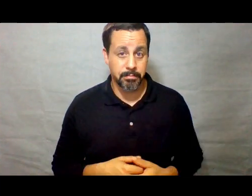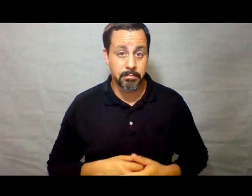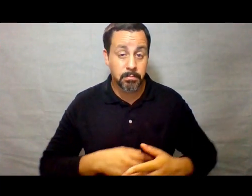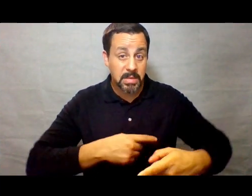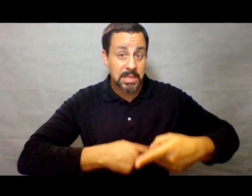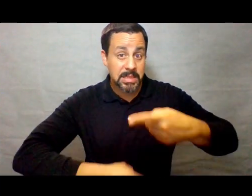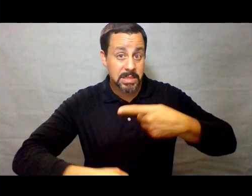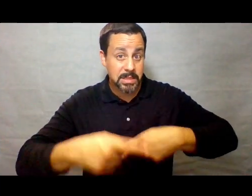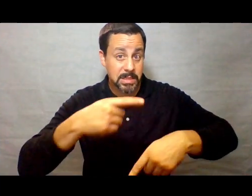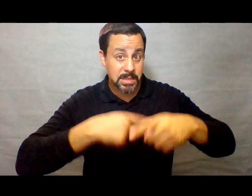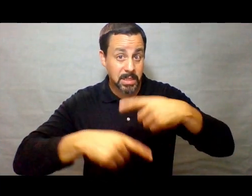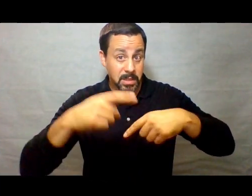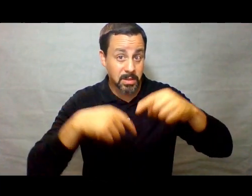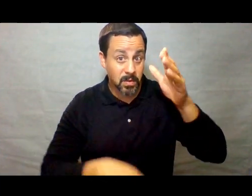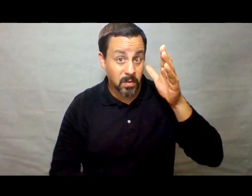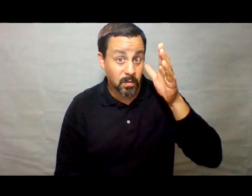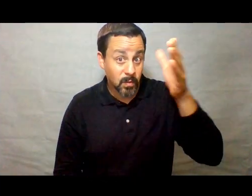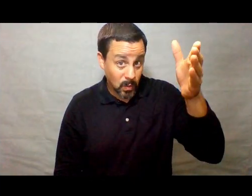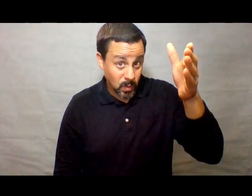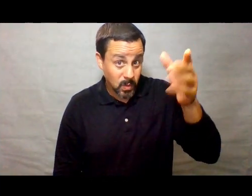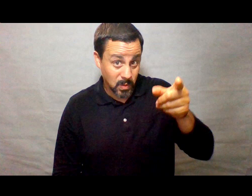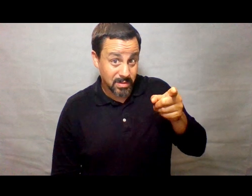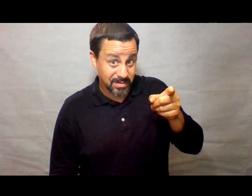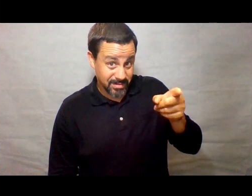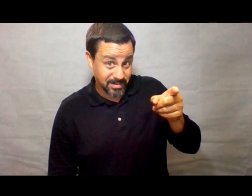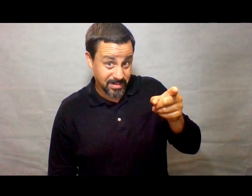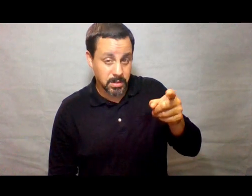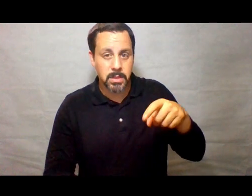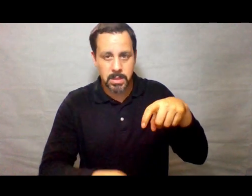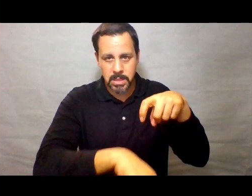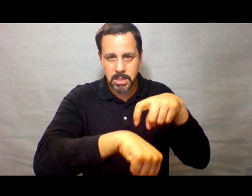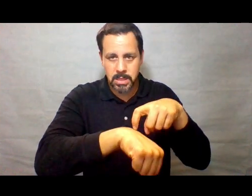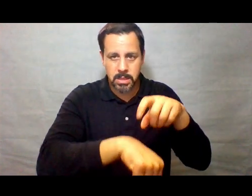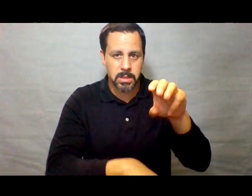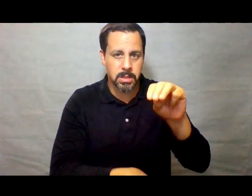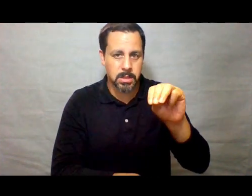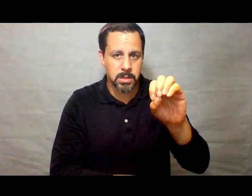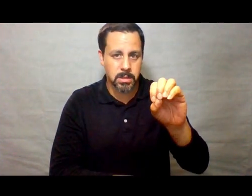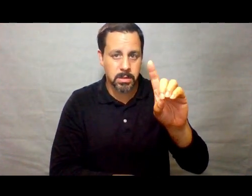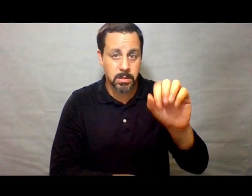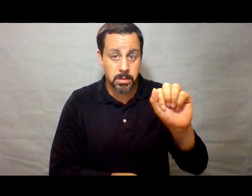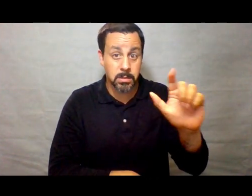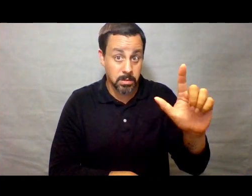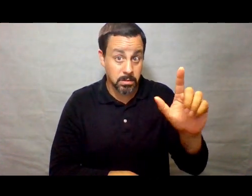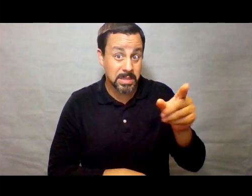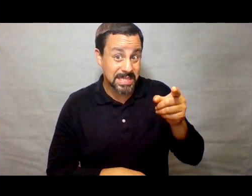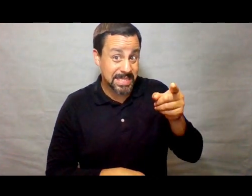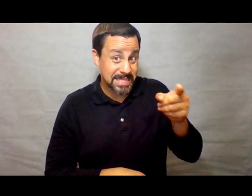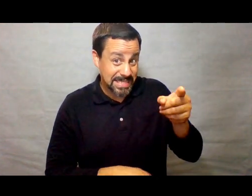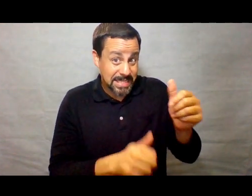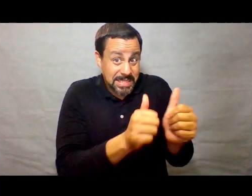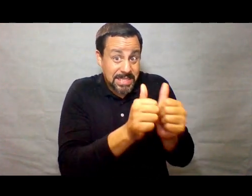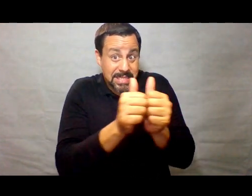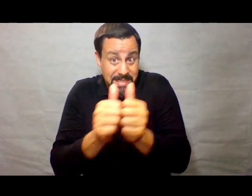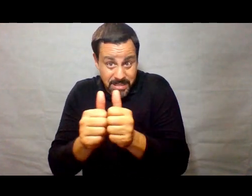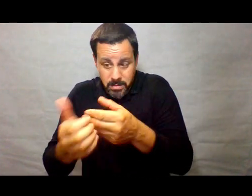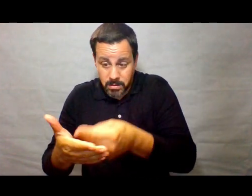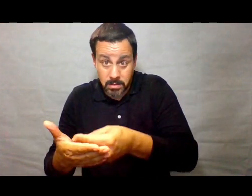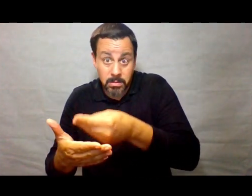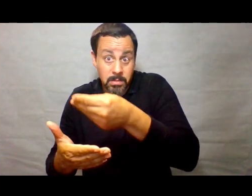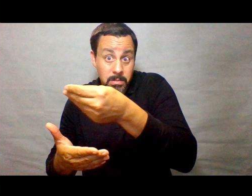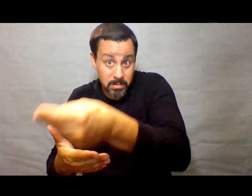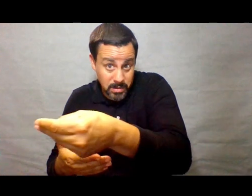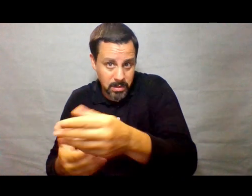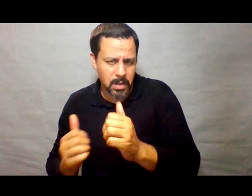This goes back to my first example, future. So future is a time modal,